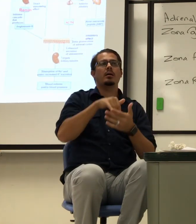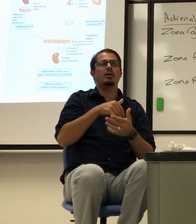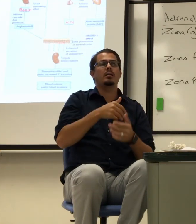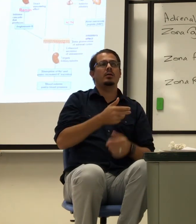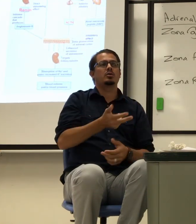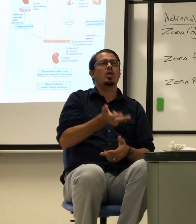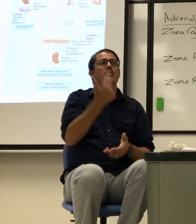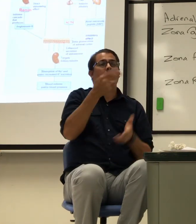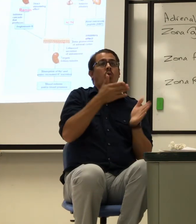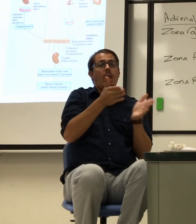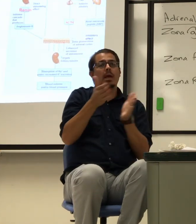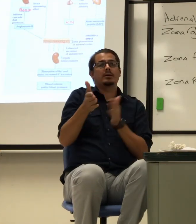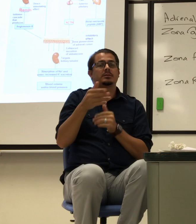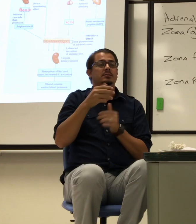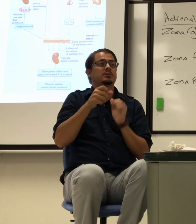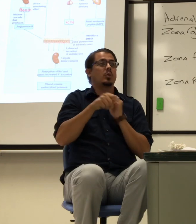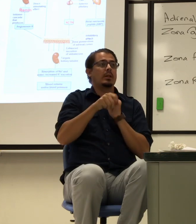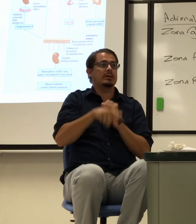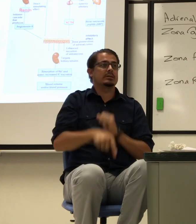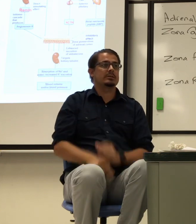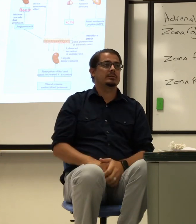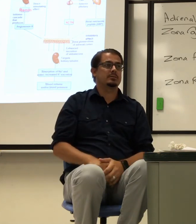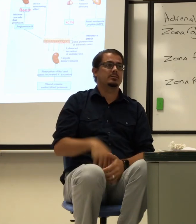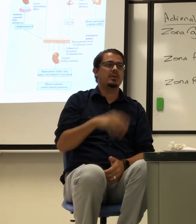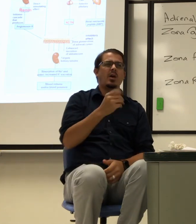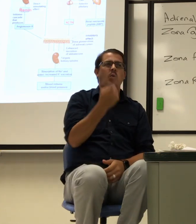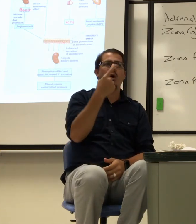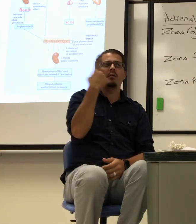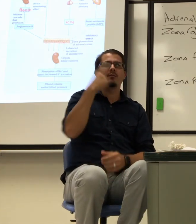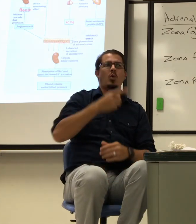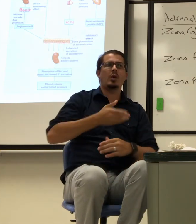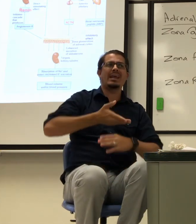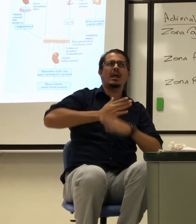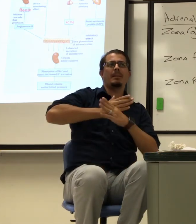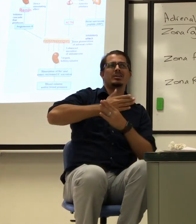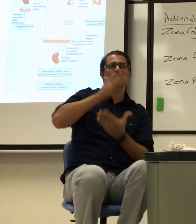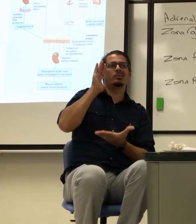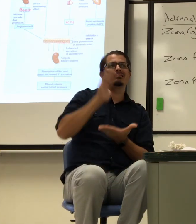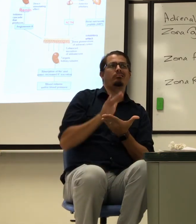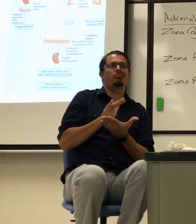of its release and 1 mechanism of inhibition. So let me just kind of get them up here.